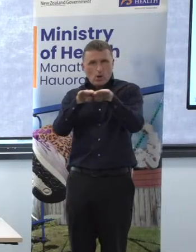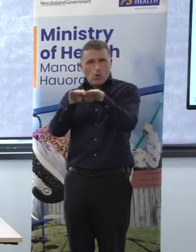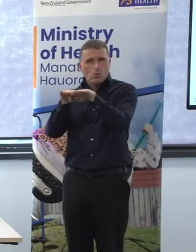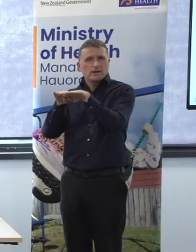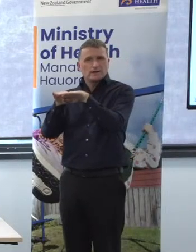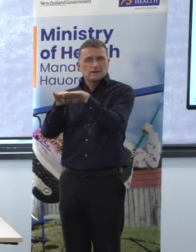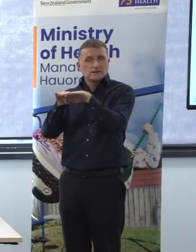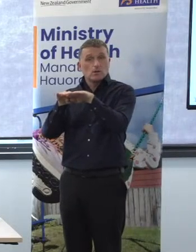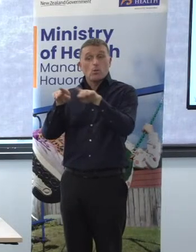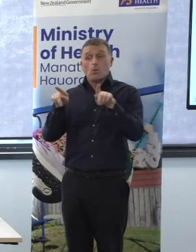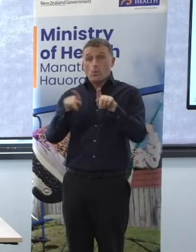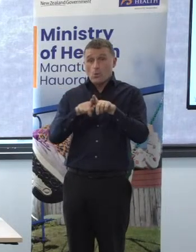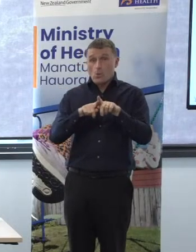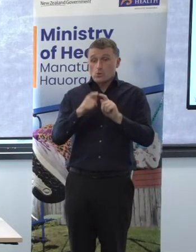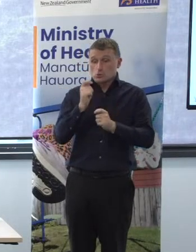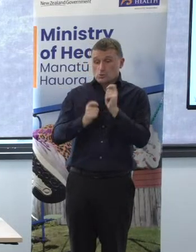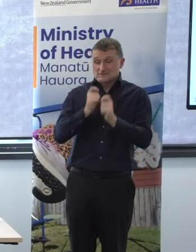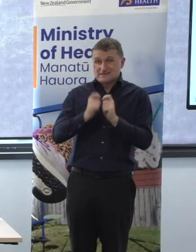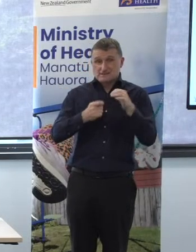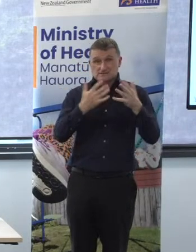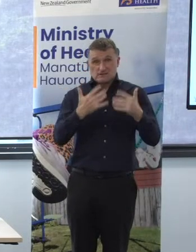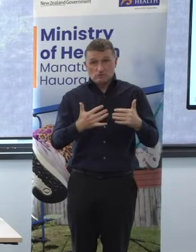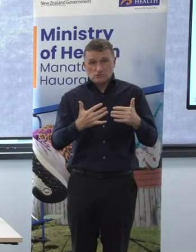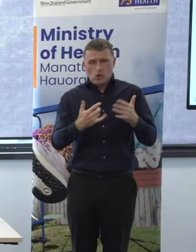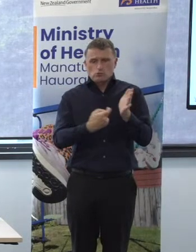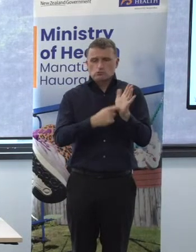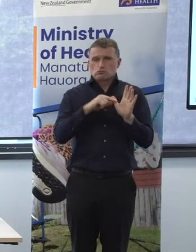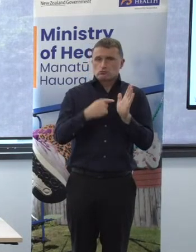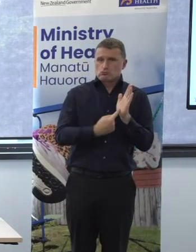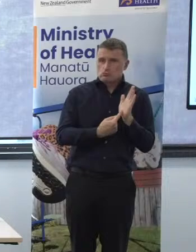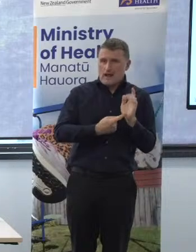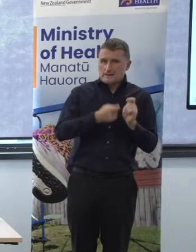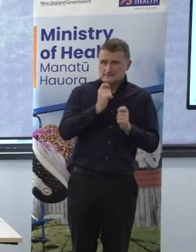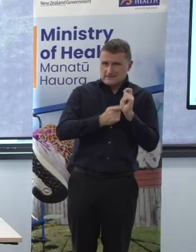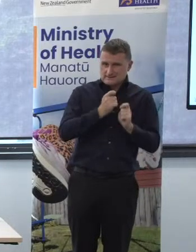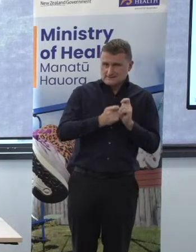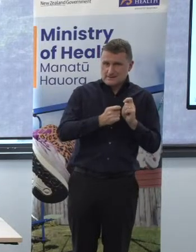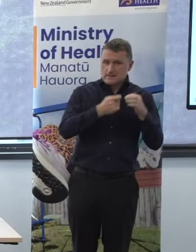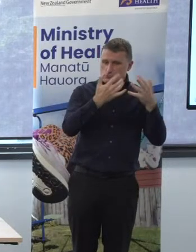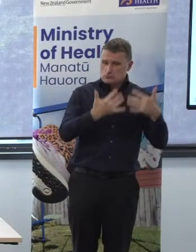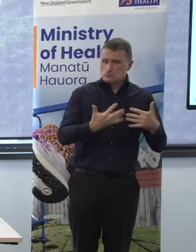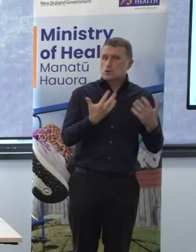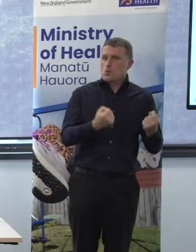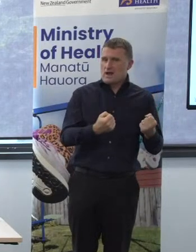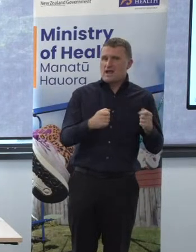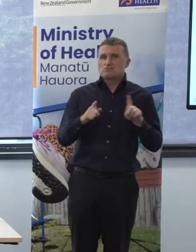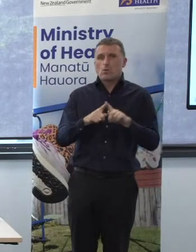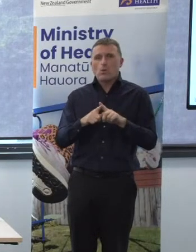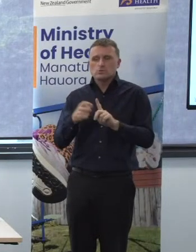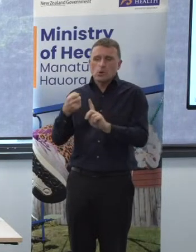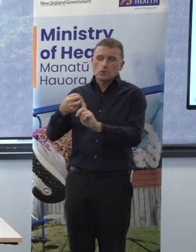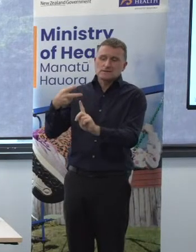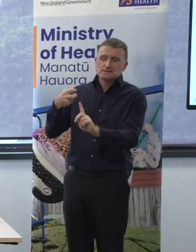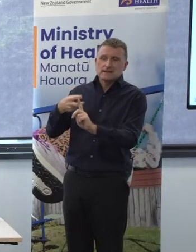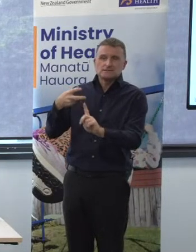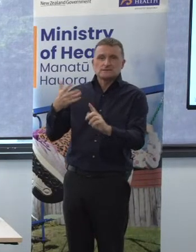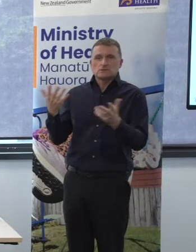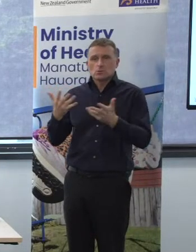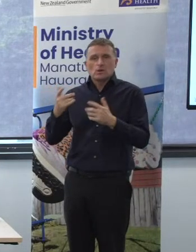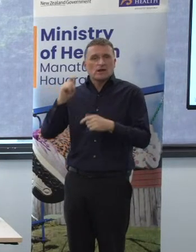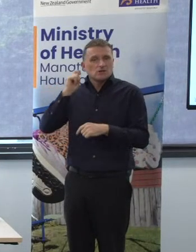the testing results that we're reporting, mainly rats, but also, as Fiona says, with the continued detections in wastewater.